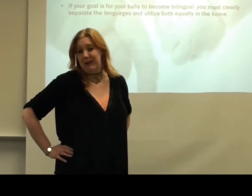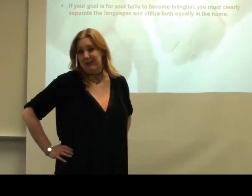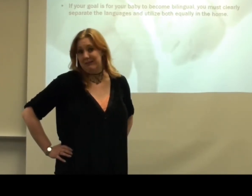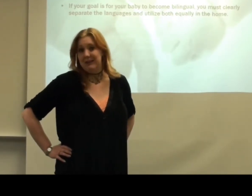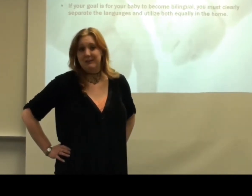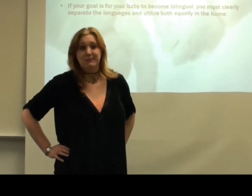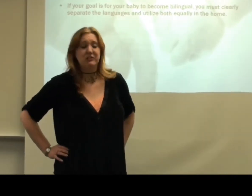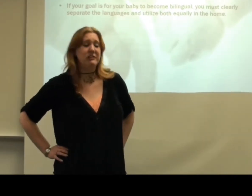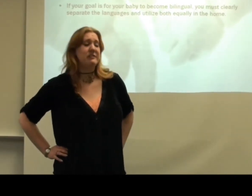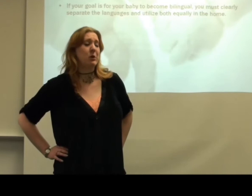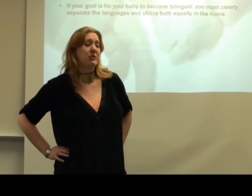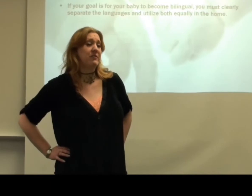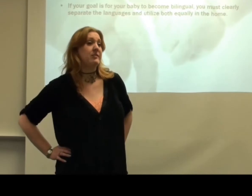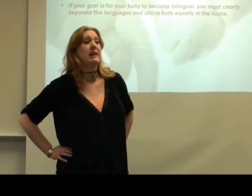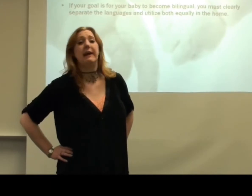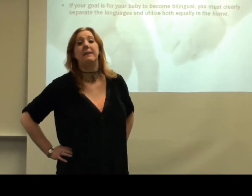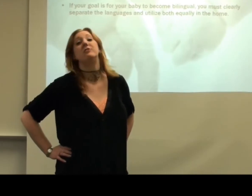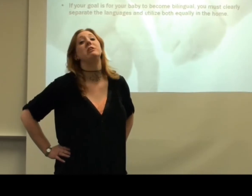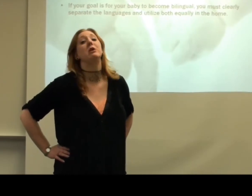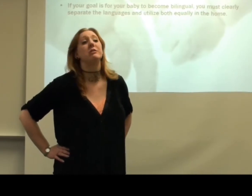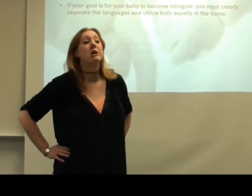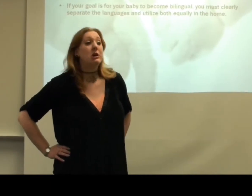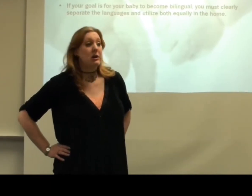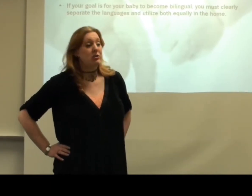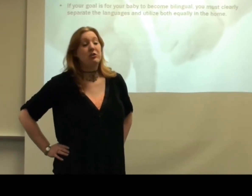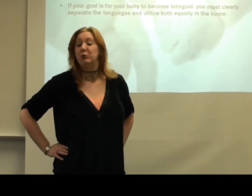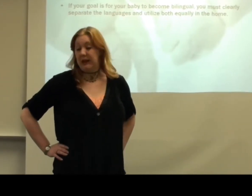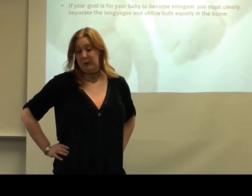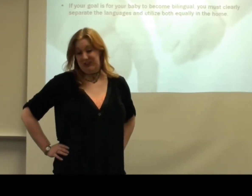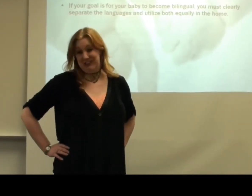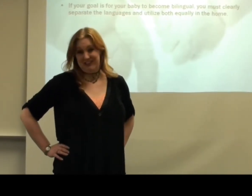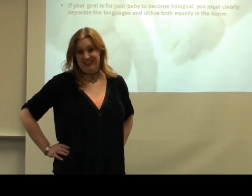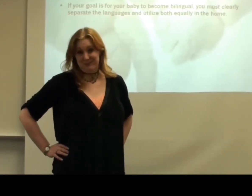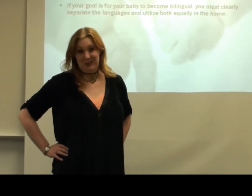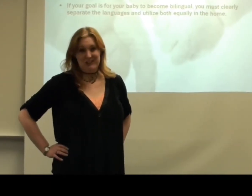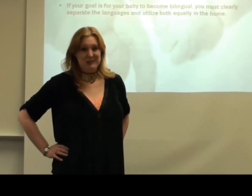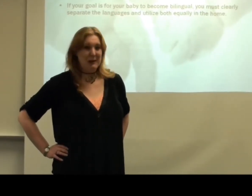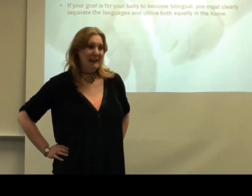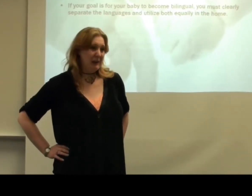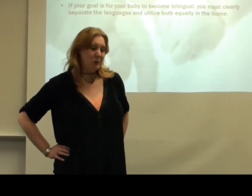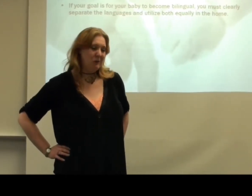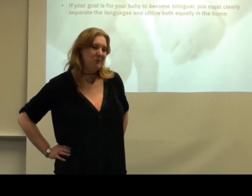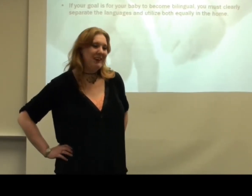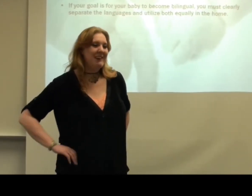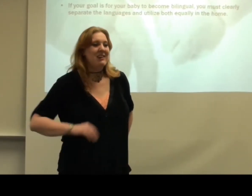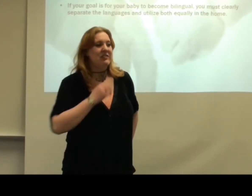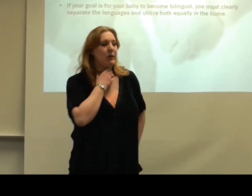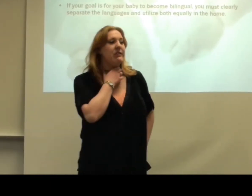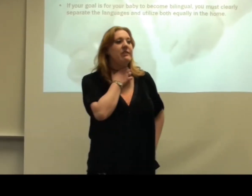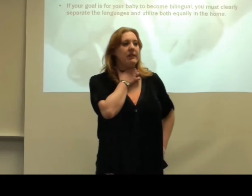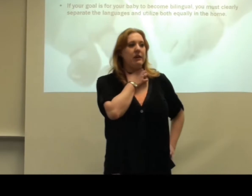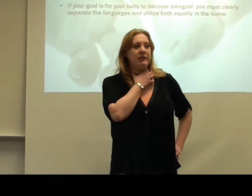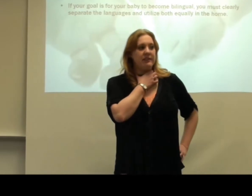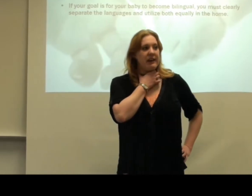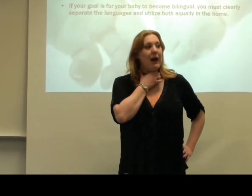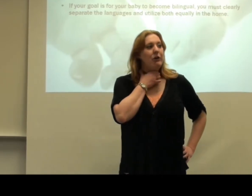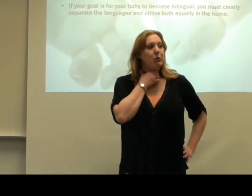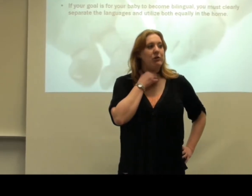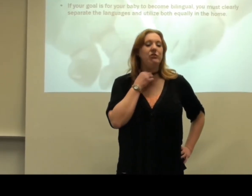and that she's so sophisticated that she knows 2 languages, that she's bilingual. So this is how you would do